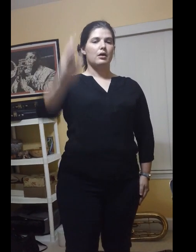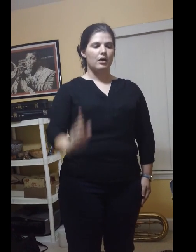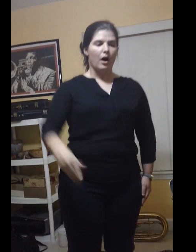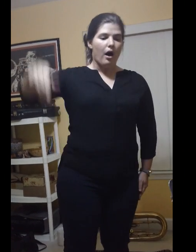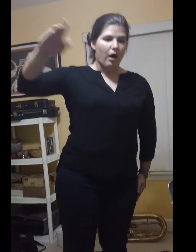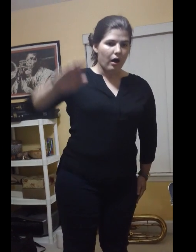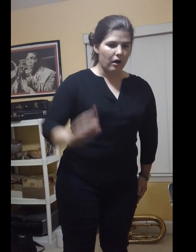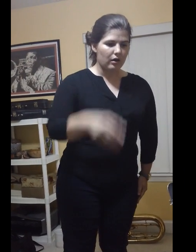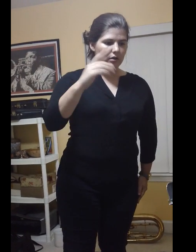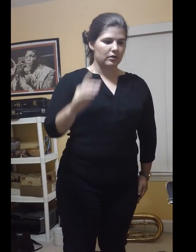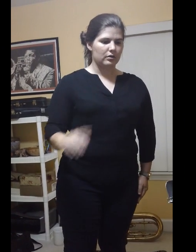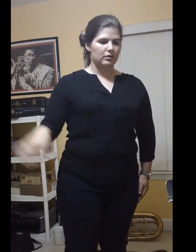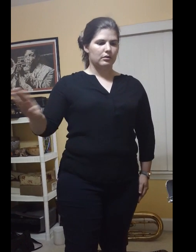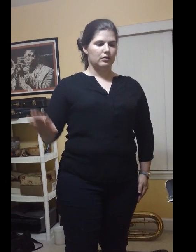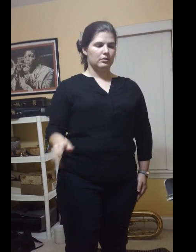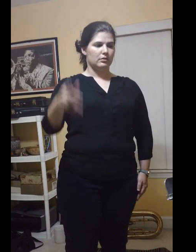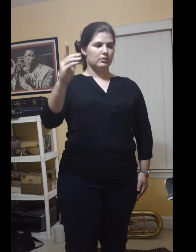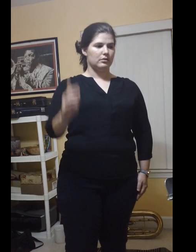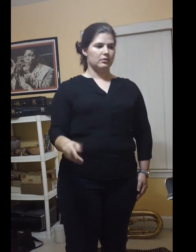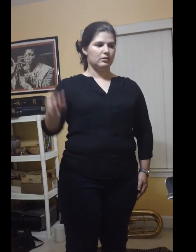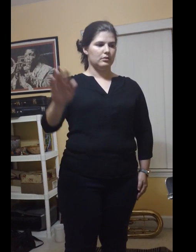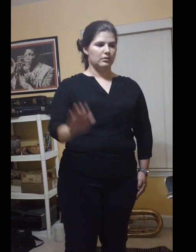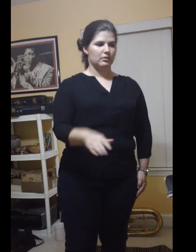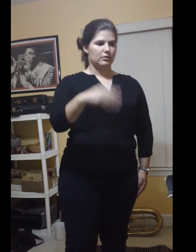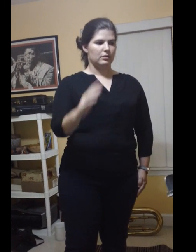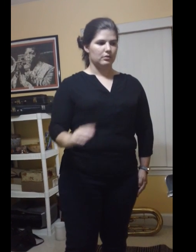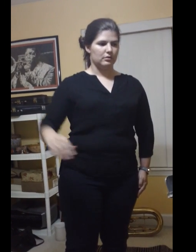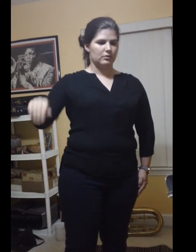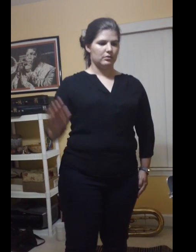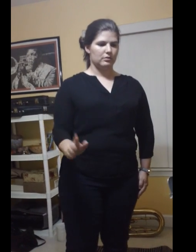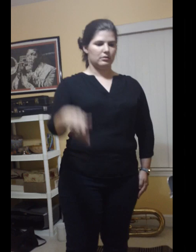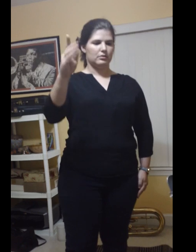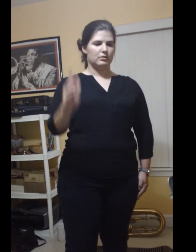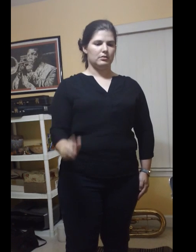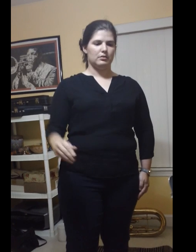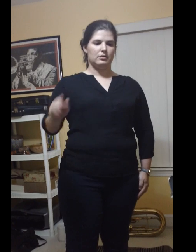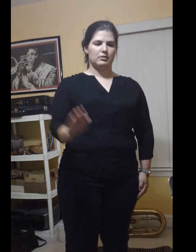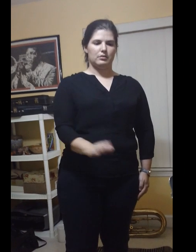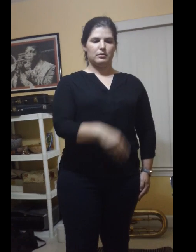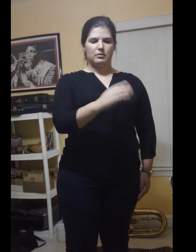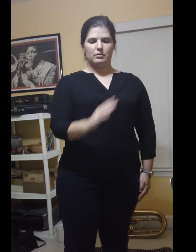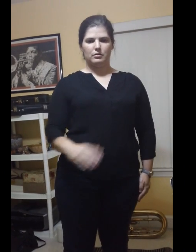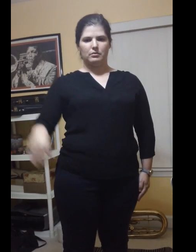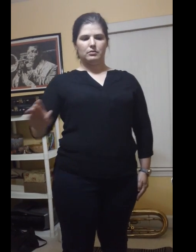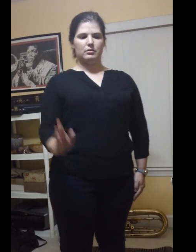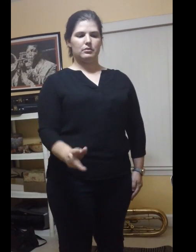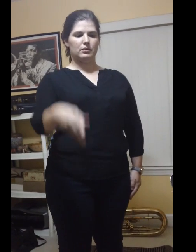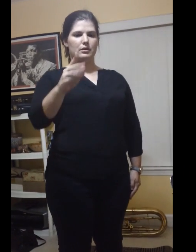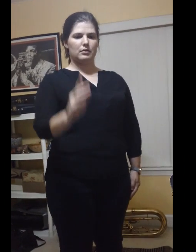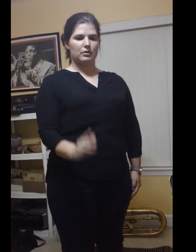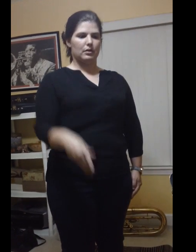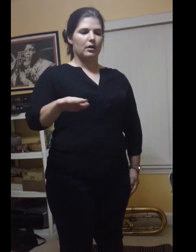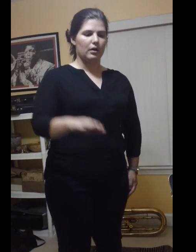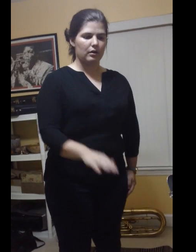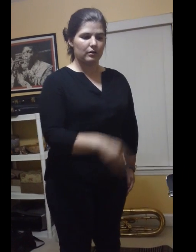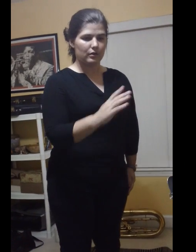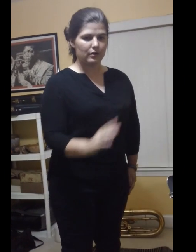And did not Jesus sing a song that night, When